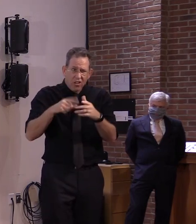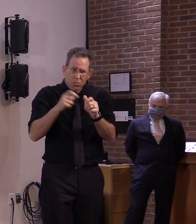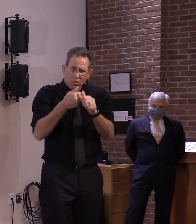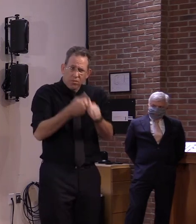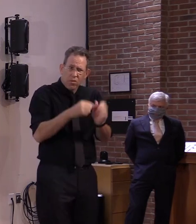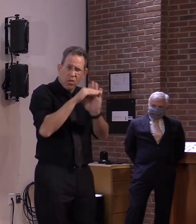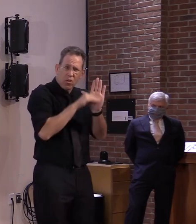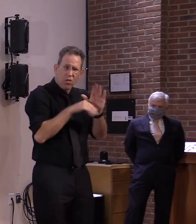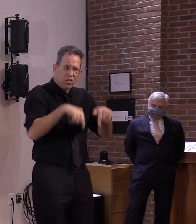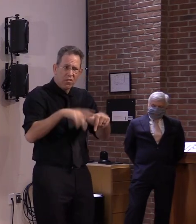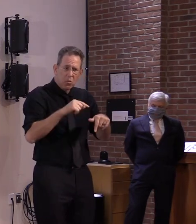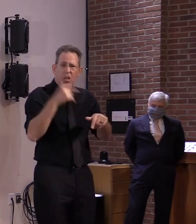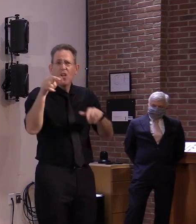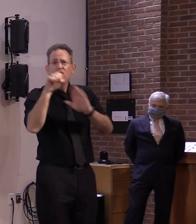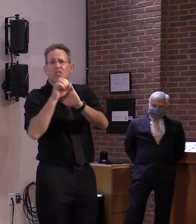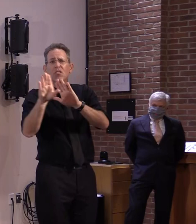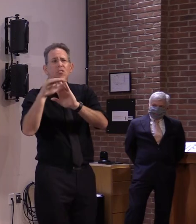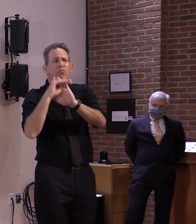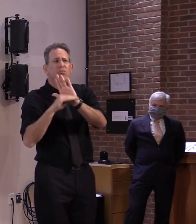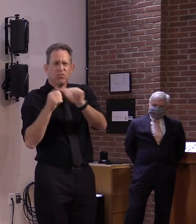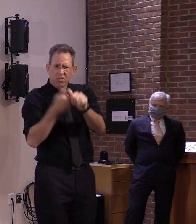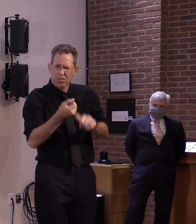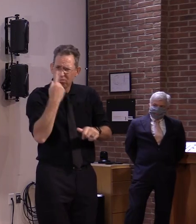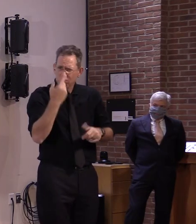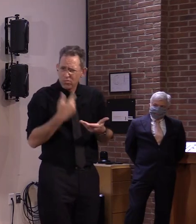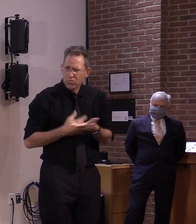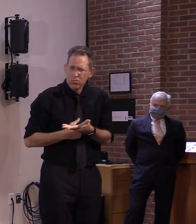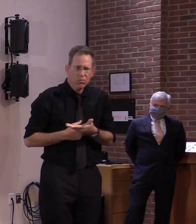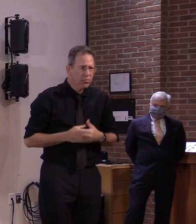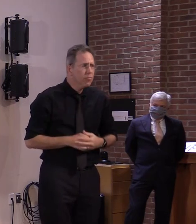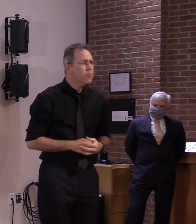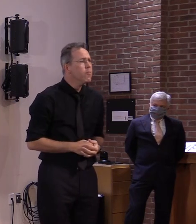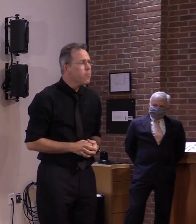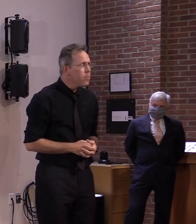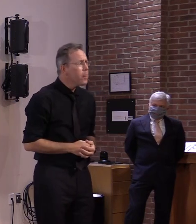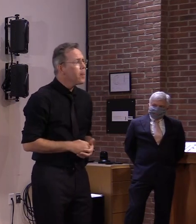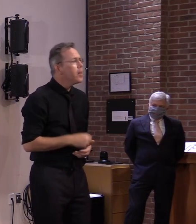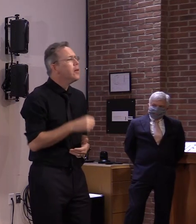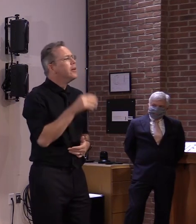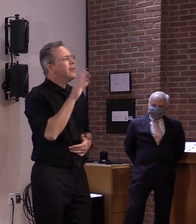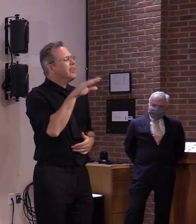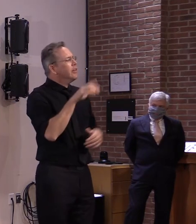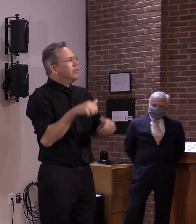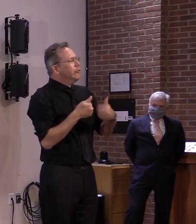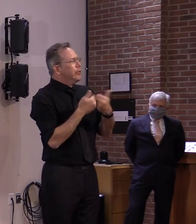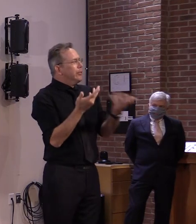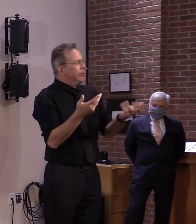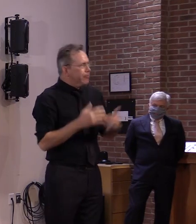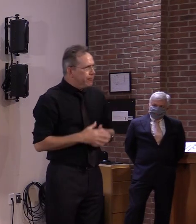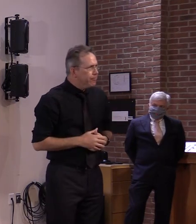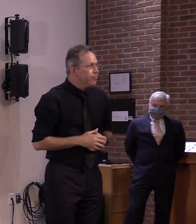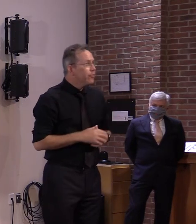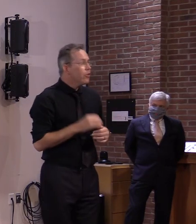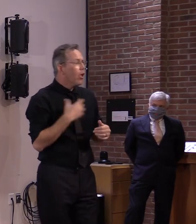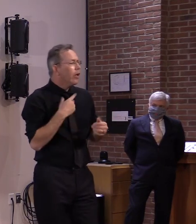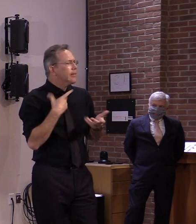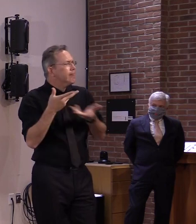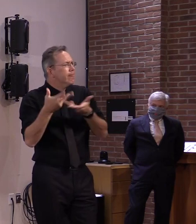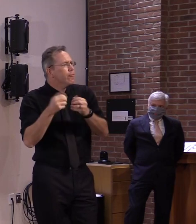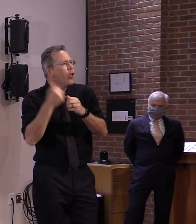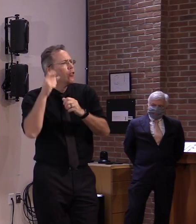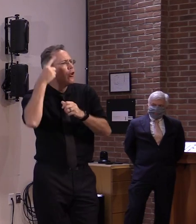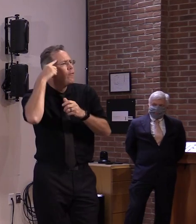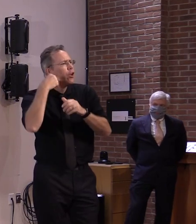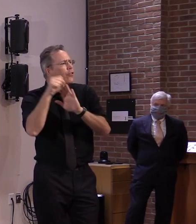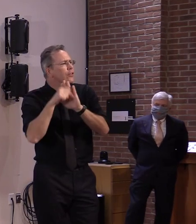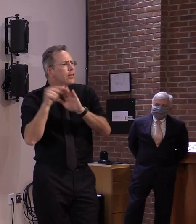Dr. Levine answer as well. I stay in touch with the other governors. Everyone is keenly aware of the situations they're facing in their